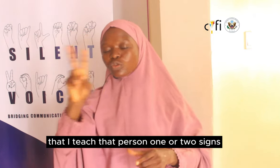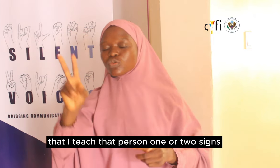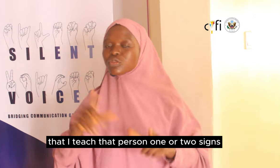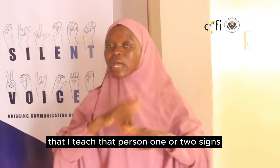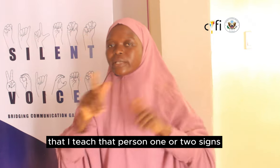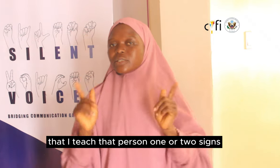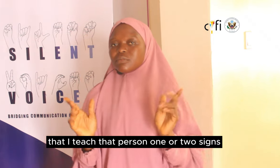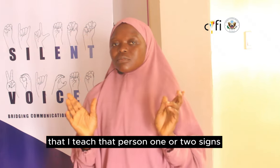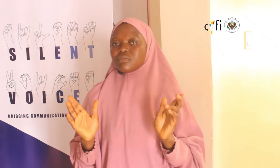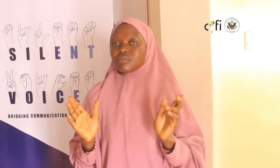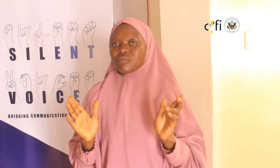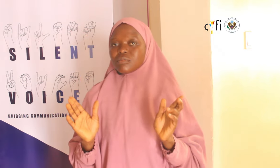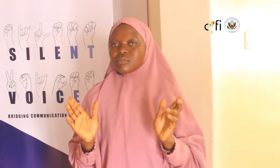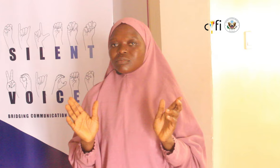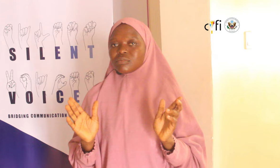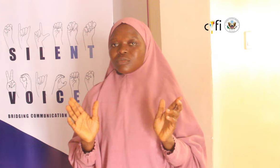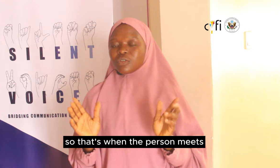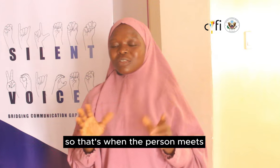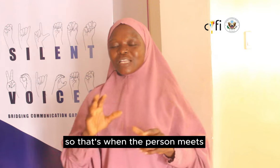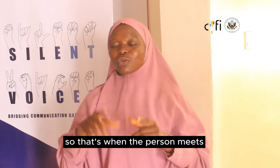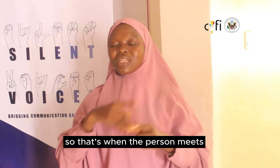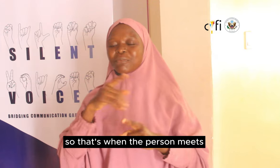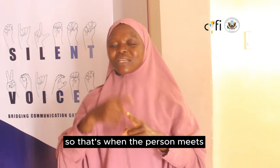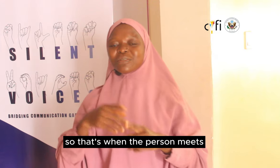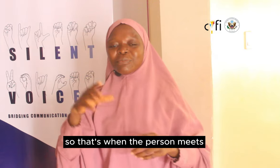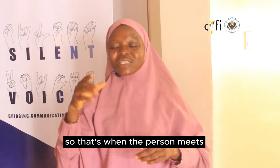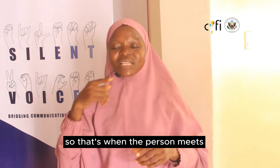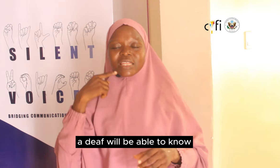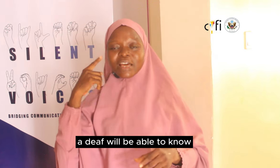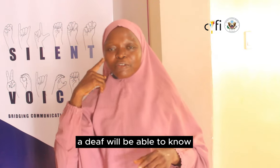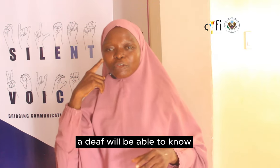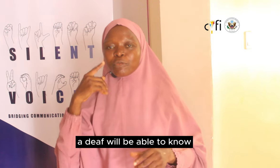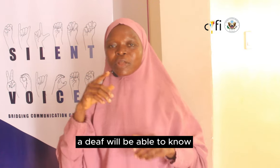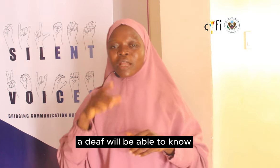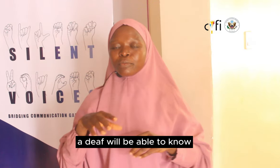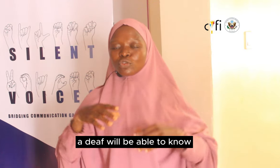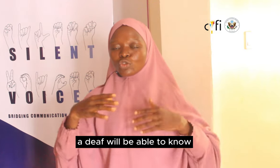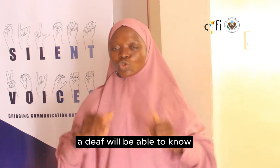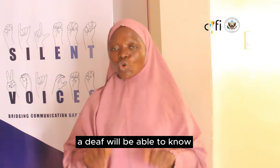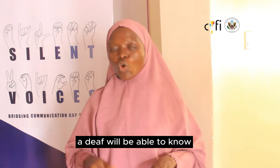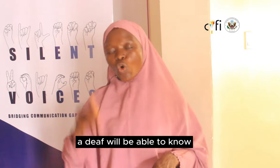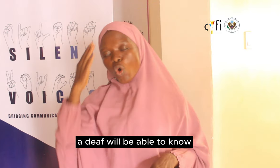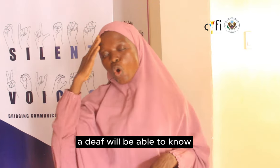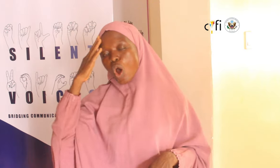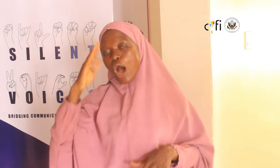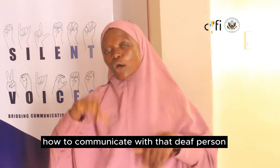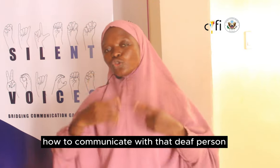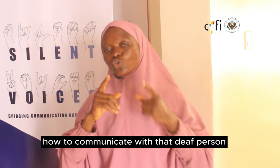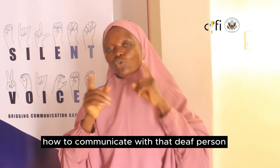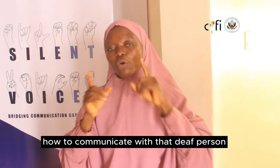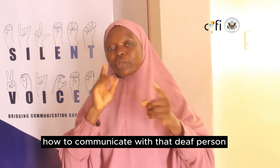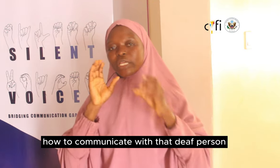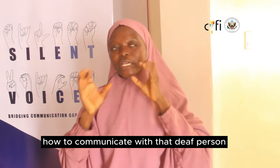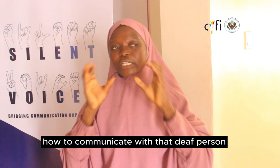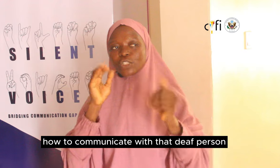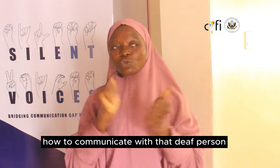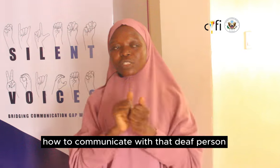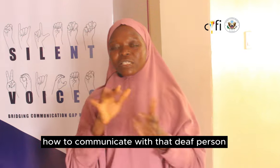two signs, so that when the person meets a deaf, we'll be able to know how to communicate with